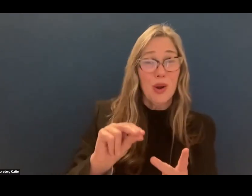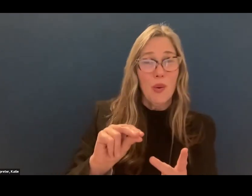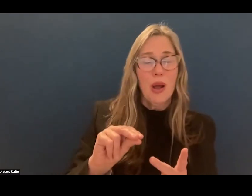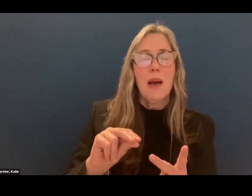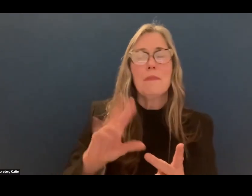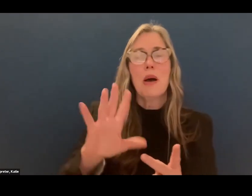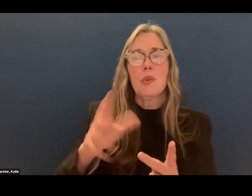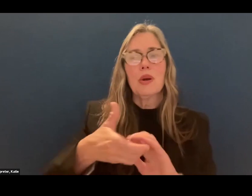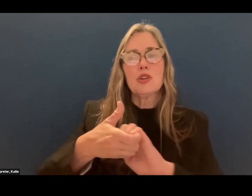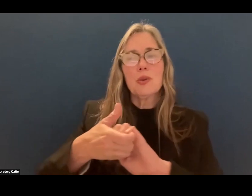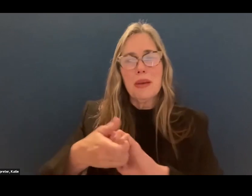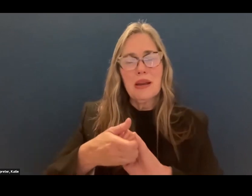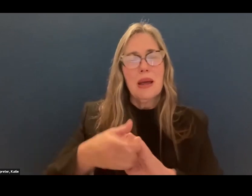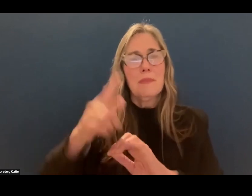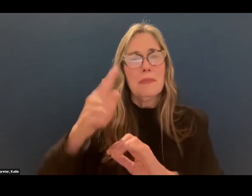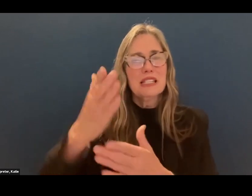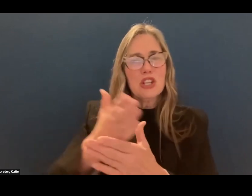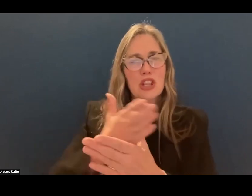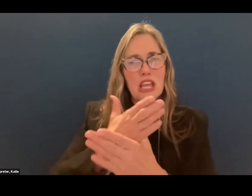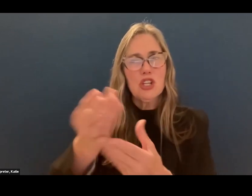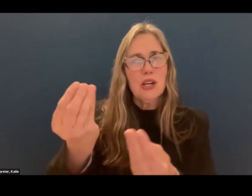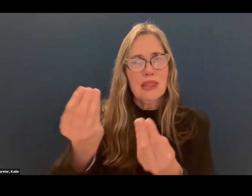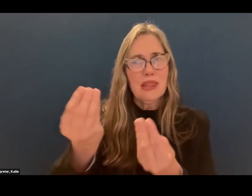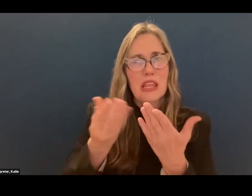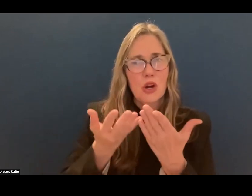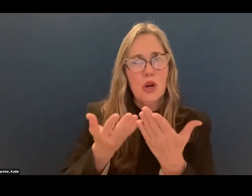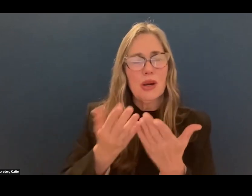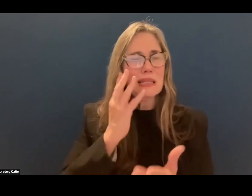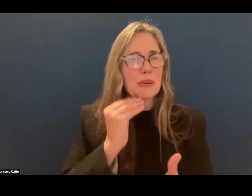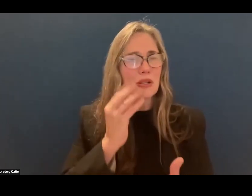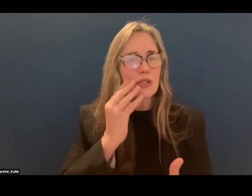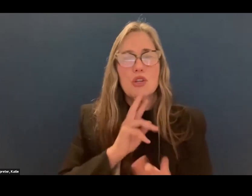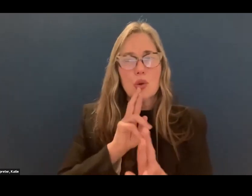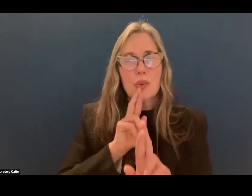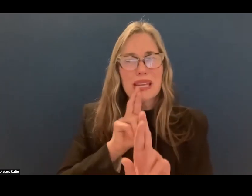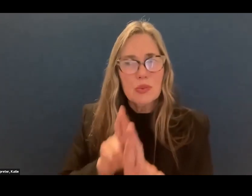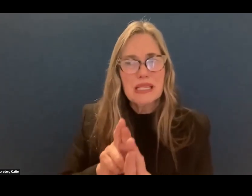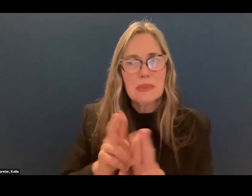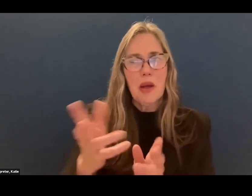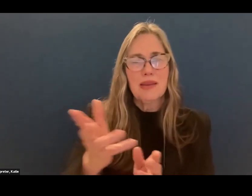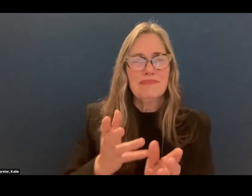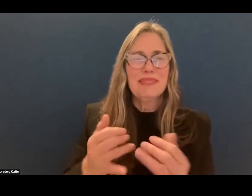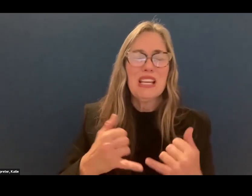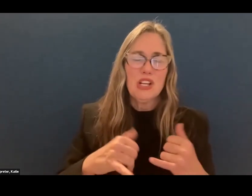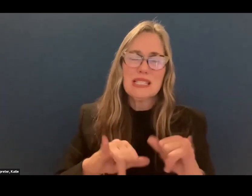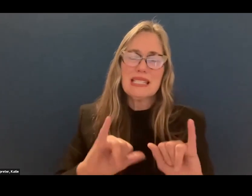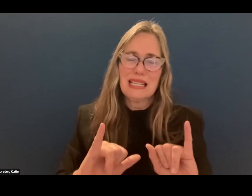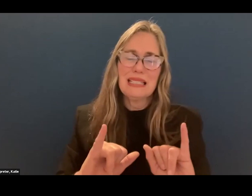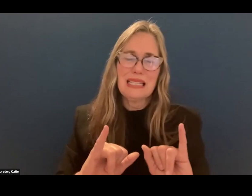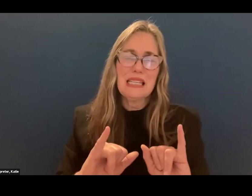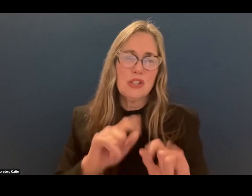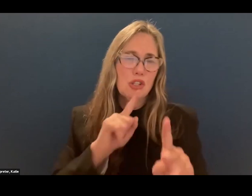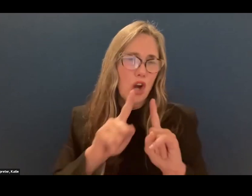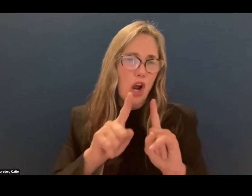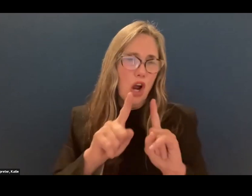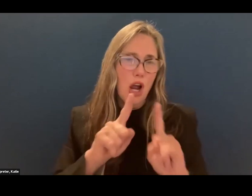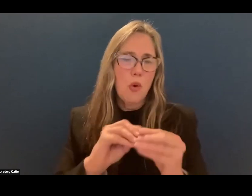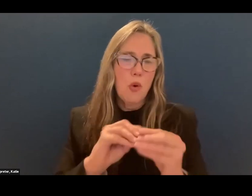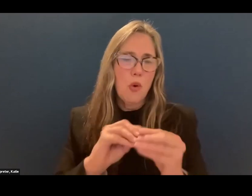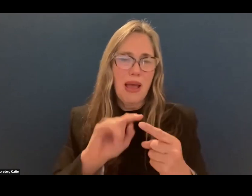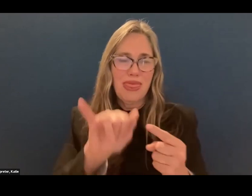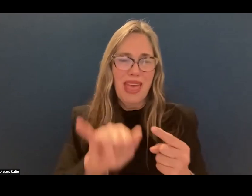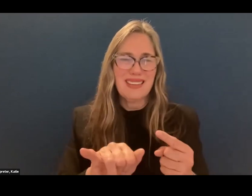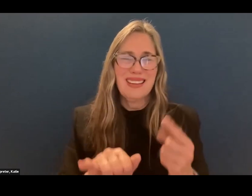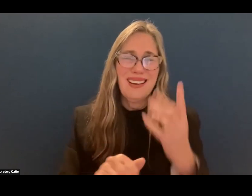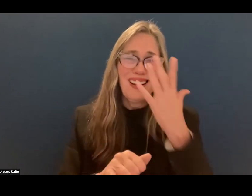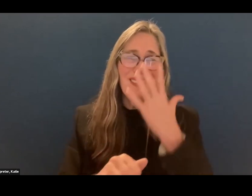community for them sharing their experiences so that we can respond appropriately. So this is still a conversation we need to have, and it is unfortunate, but it's a